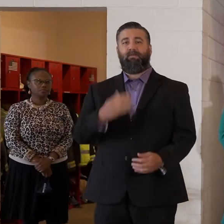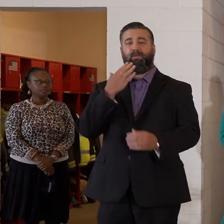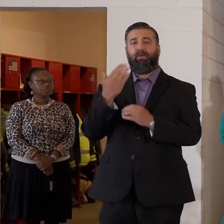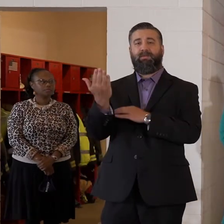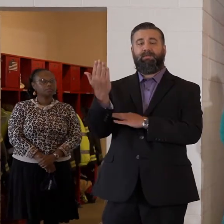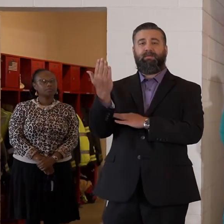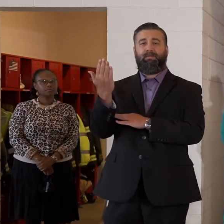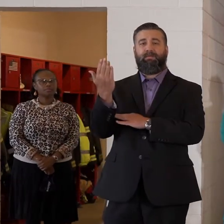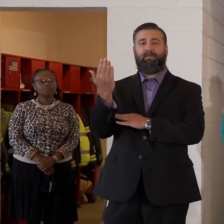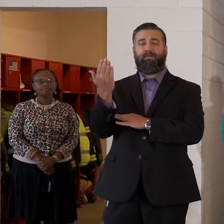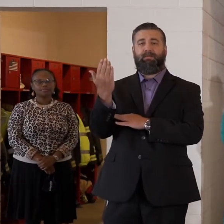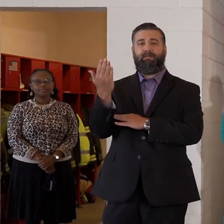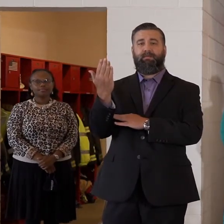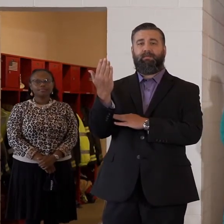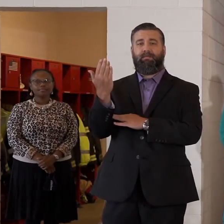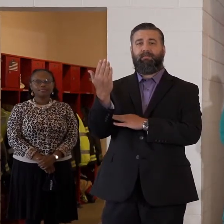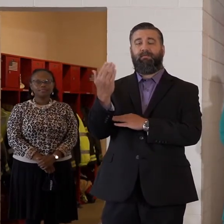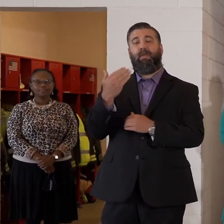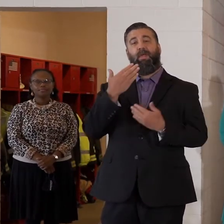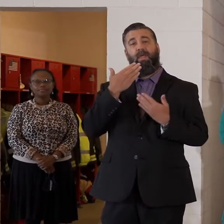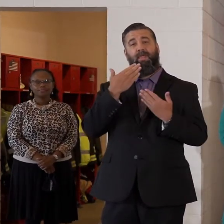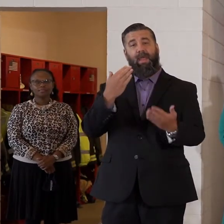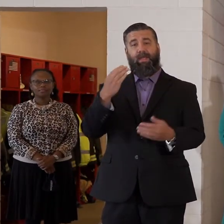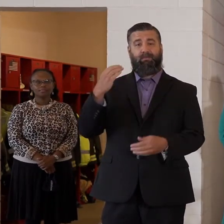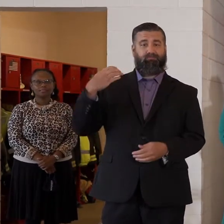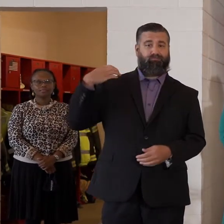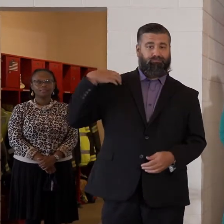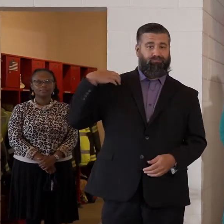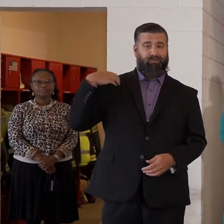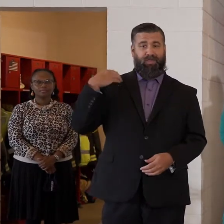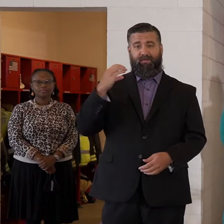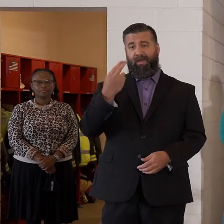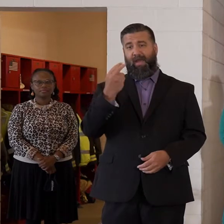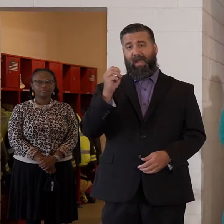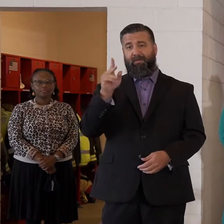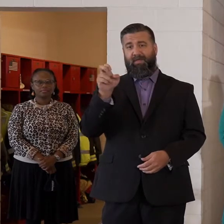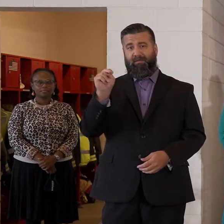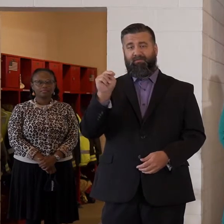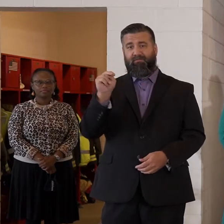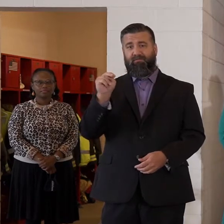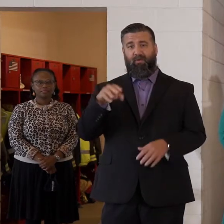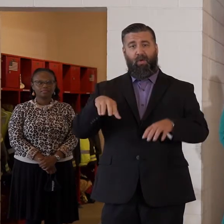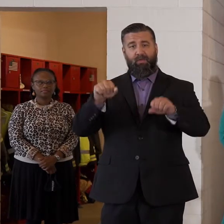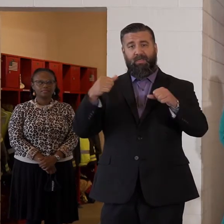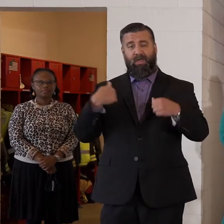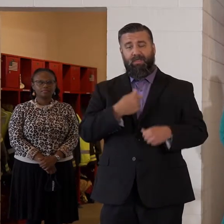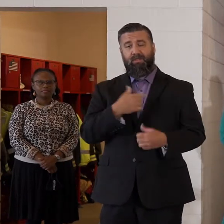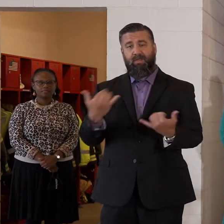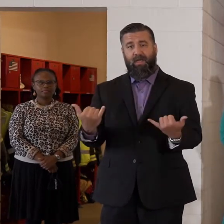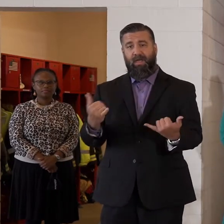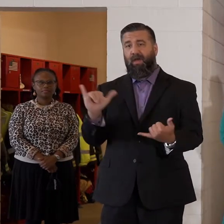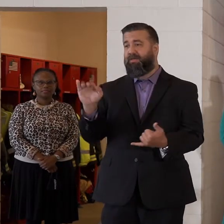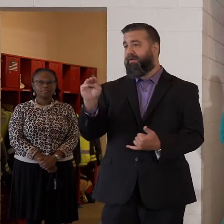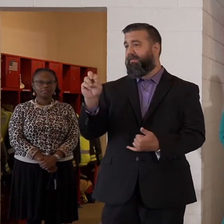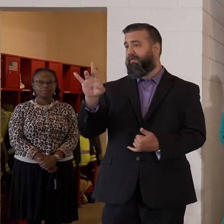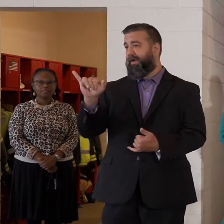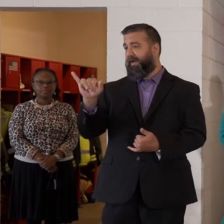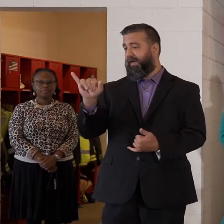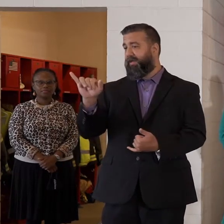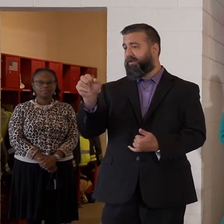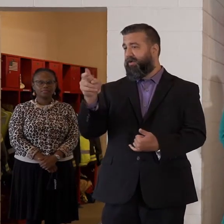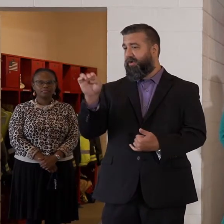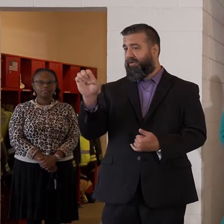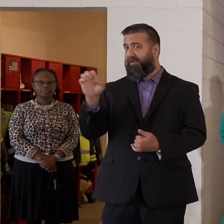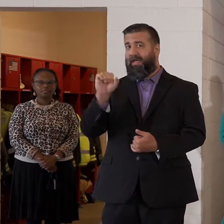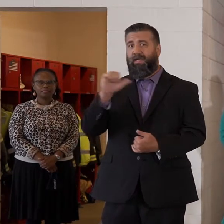Good morning. Thank you, Chief Hampton, for hosting us today, and to Mayor Jones and Council Chair